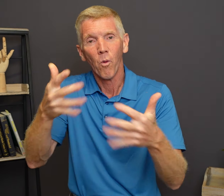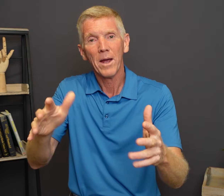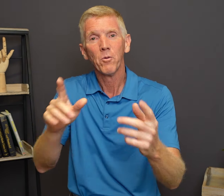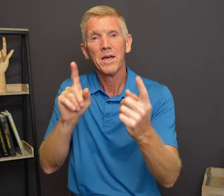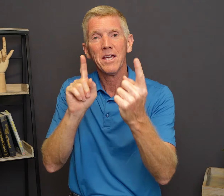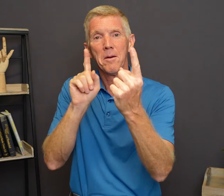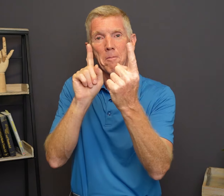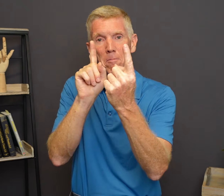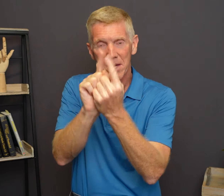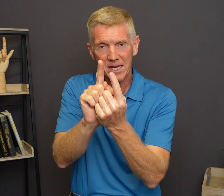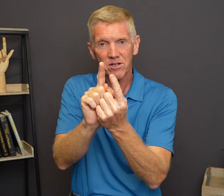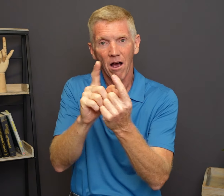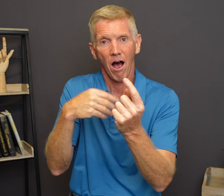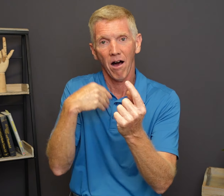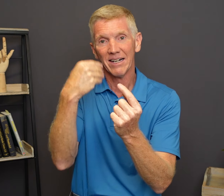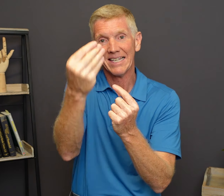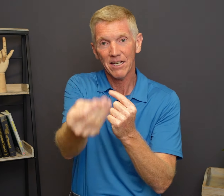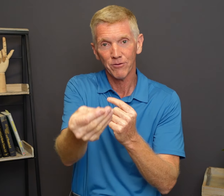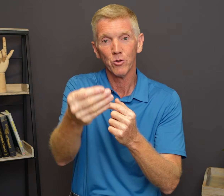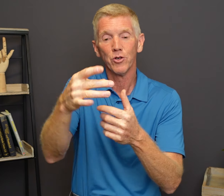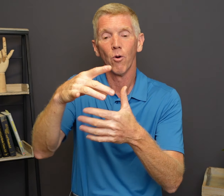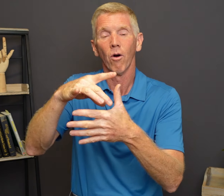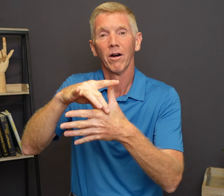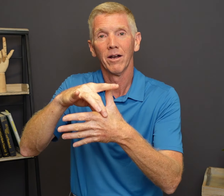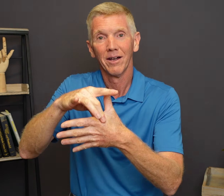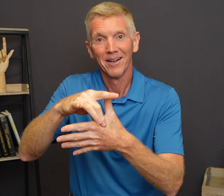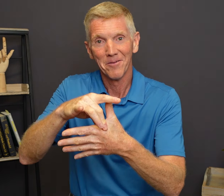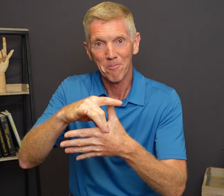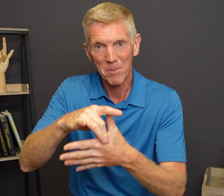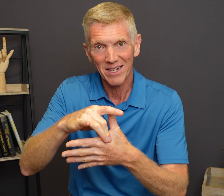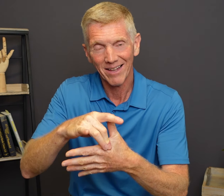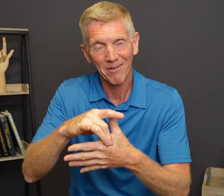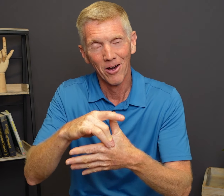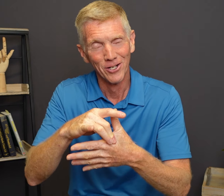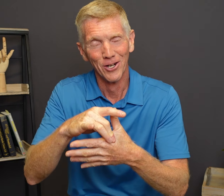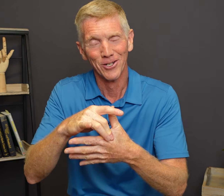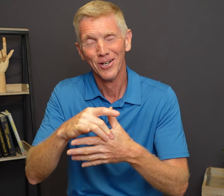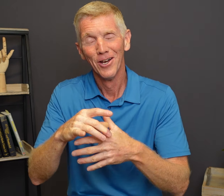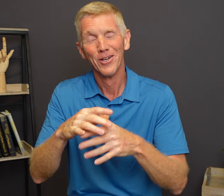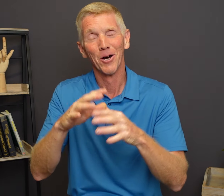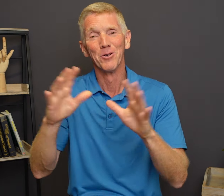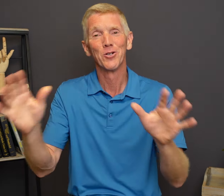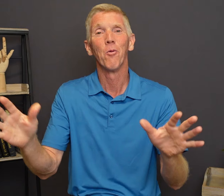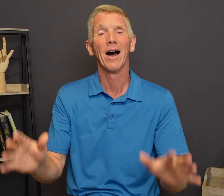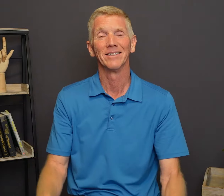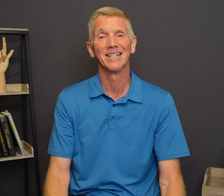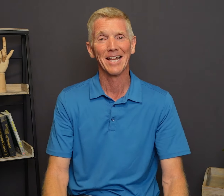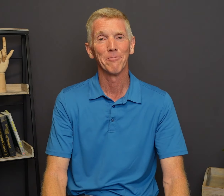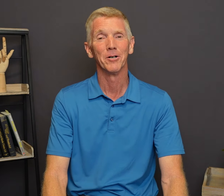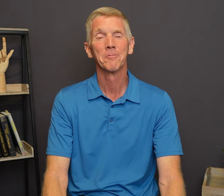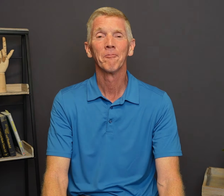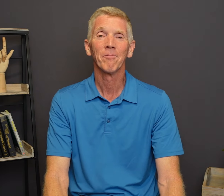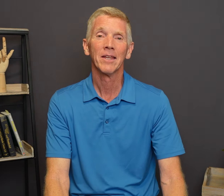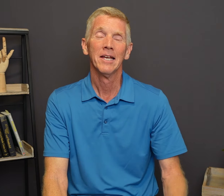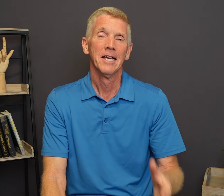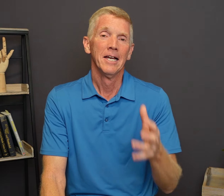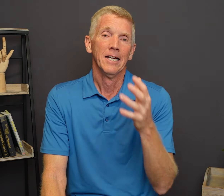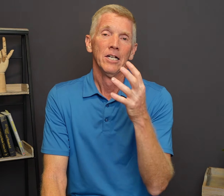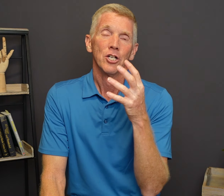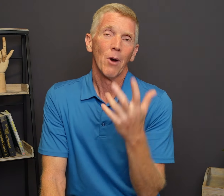When we meet, I'll give you your meat. That was almost too wild an example. So how does